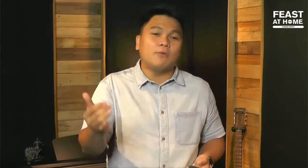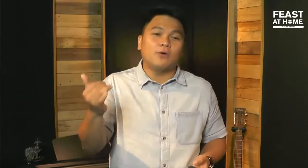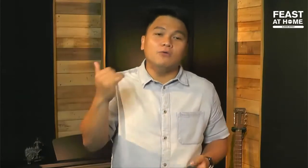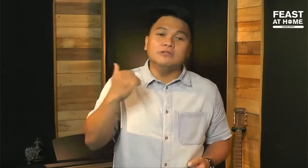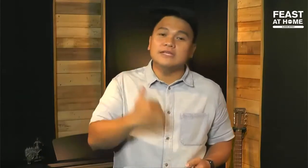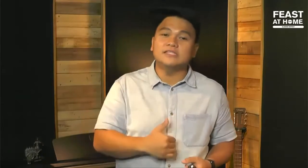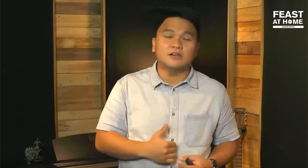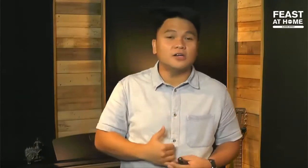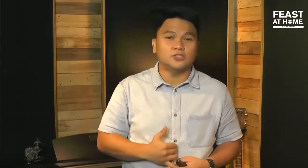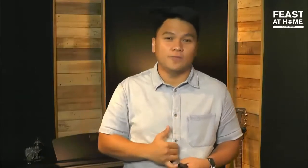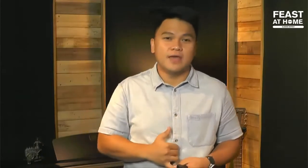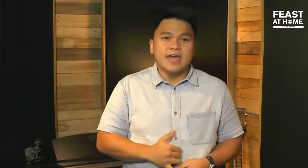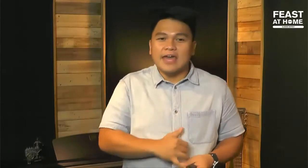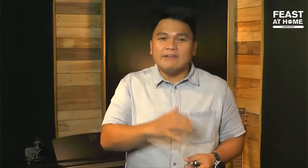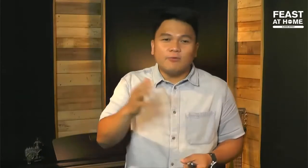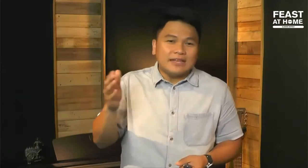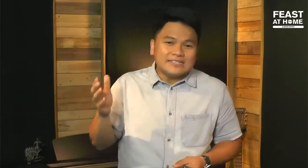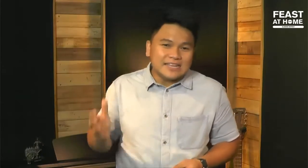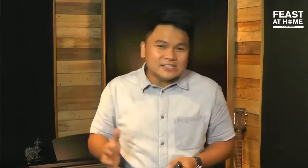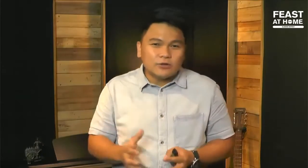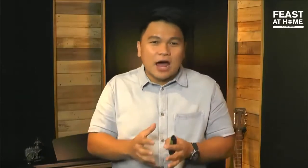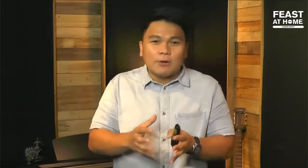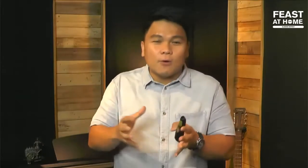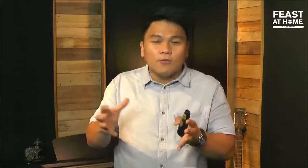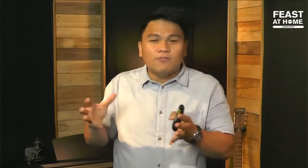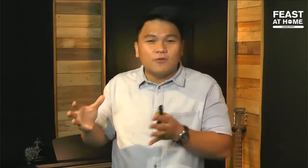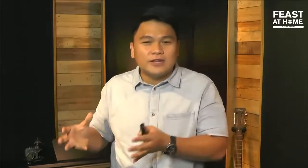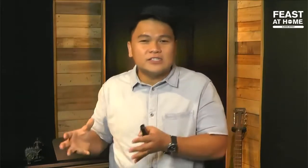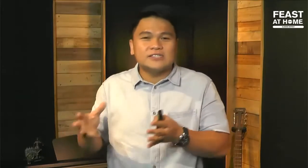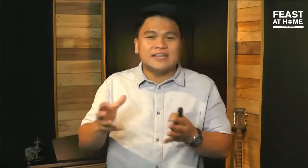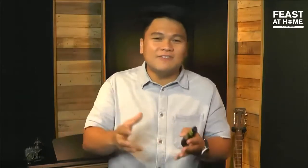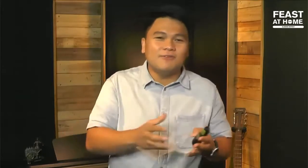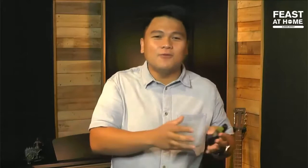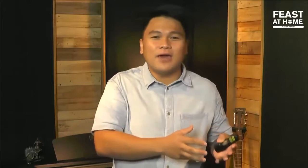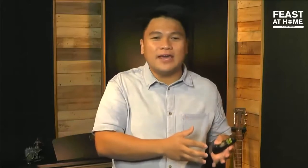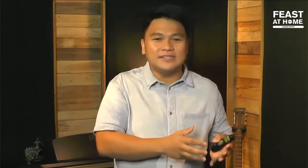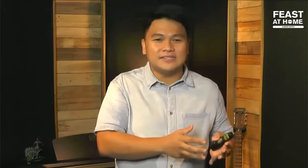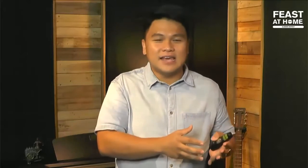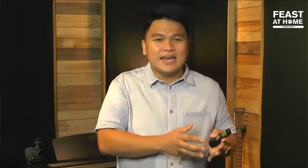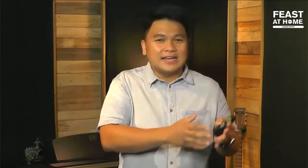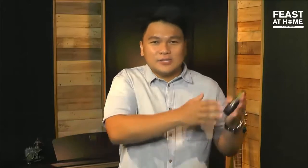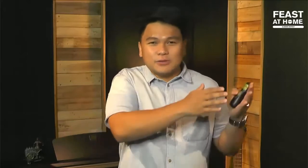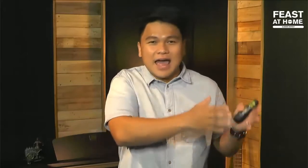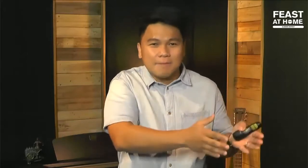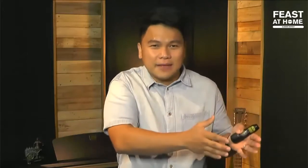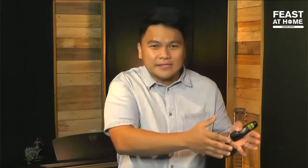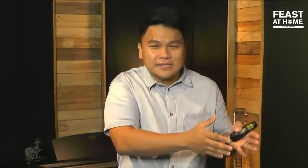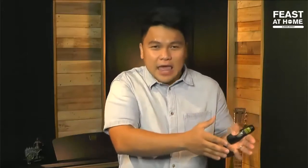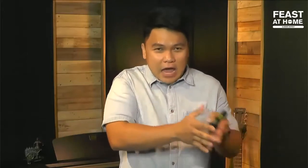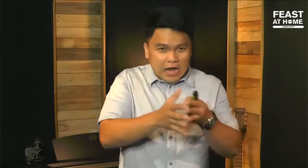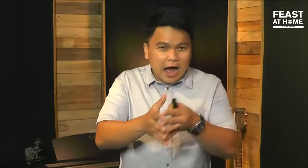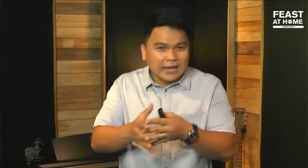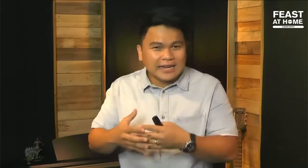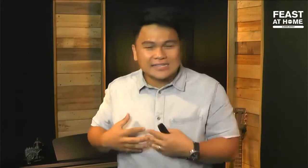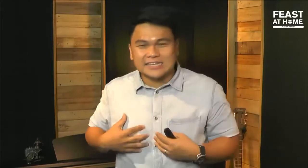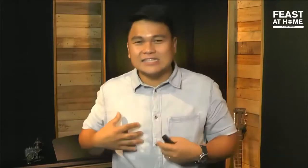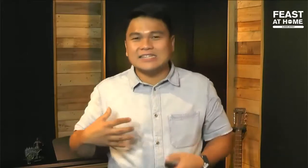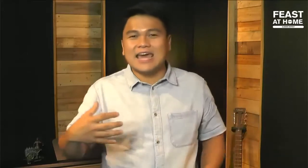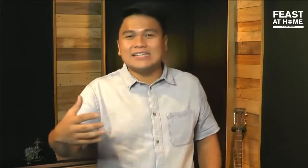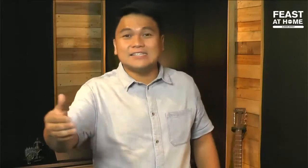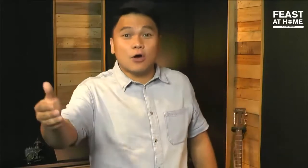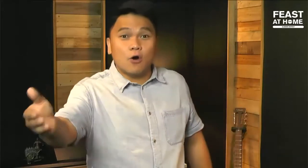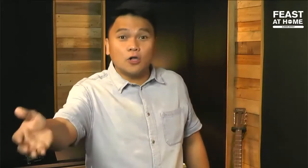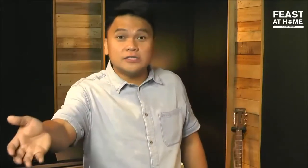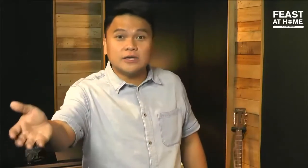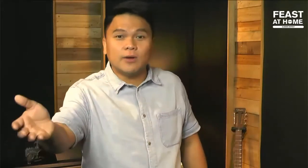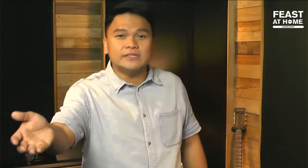to our own destruction. And if we insist on our own foolish, sinful ways, here's what happens. God lets us